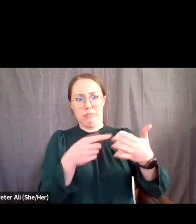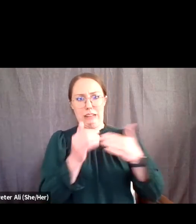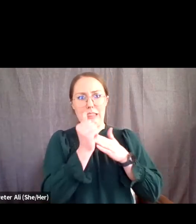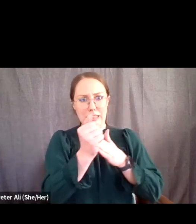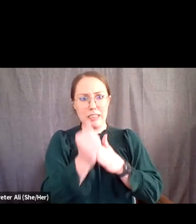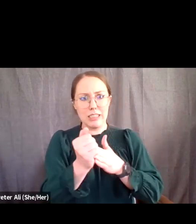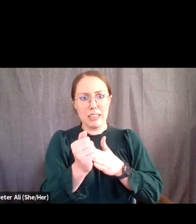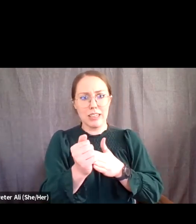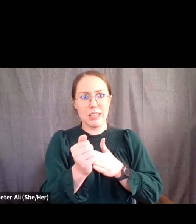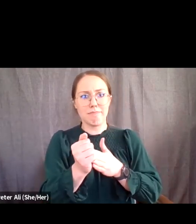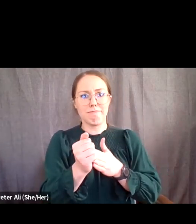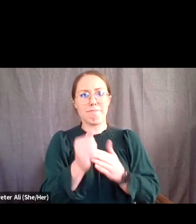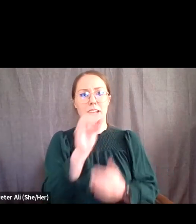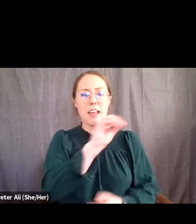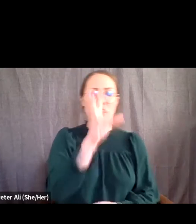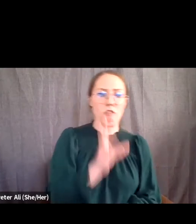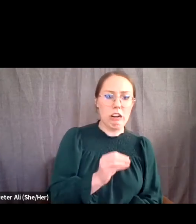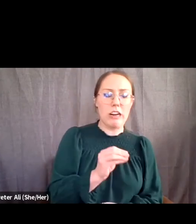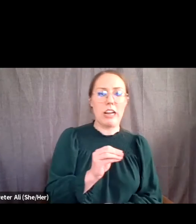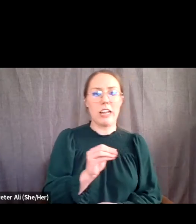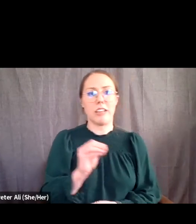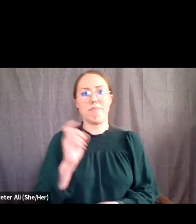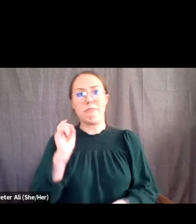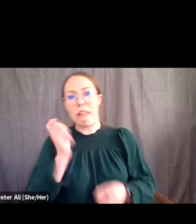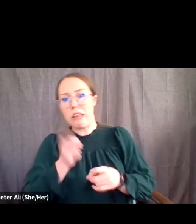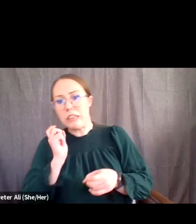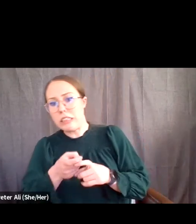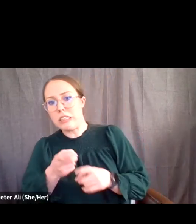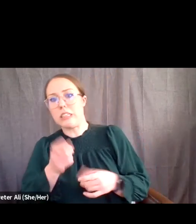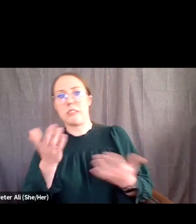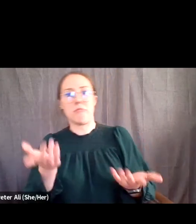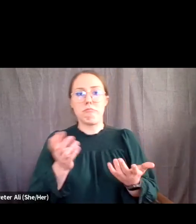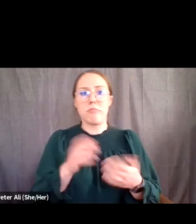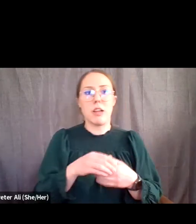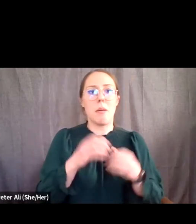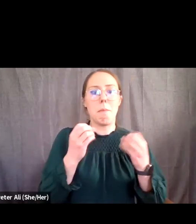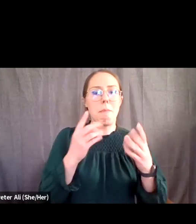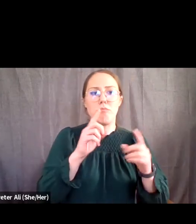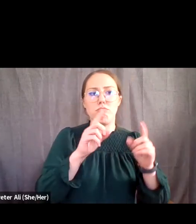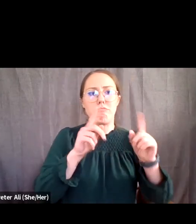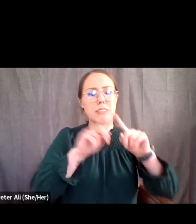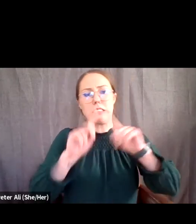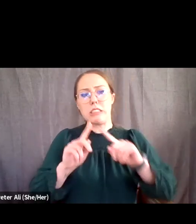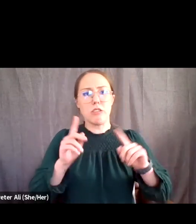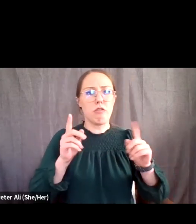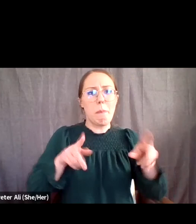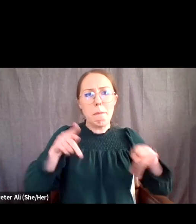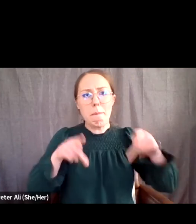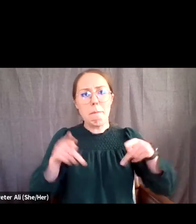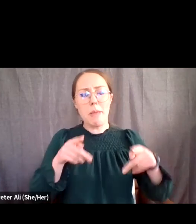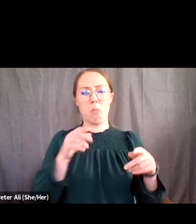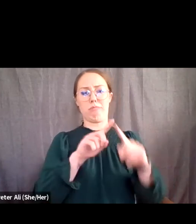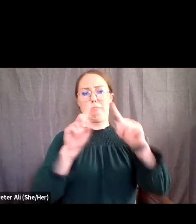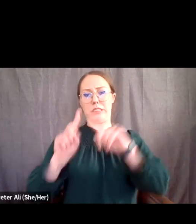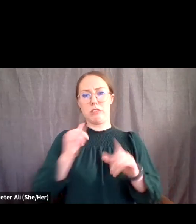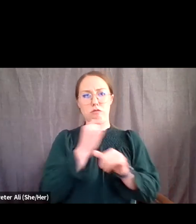African, Latinx, Asian, Arab, and Native American-focused arts and cultural institutions. And studies have emerged that